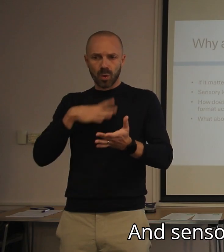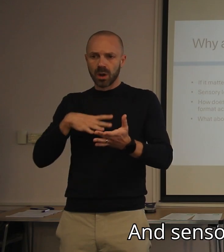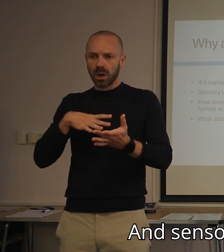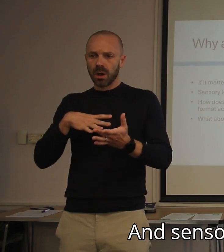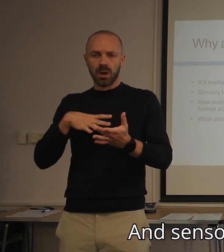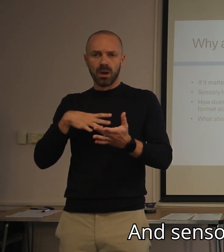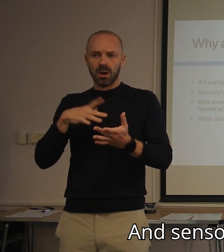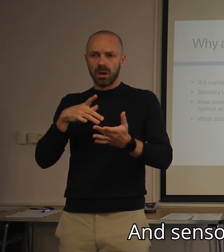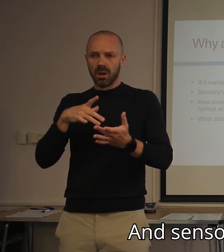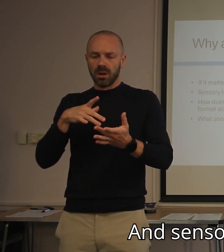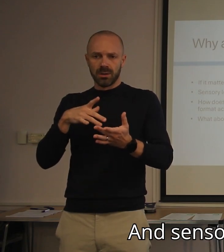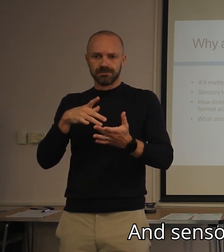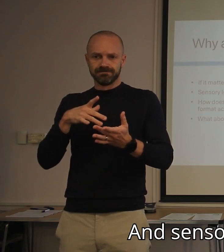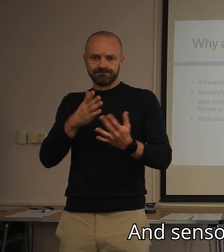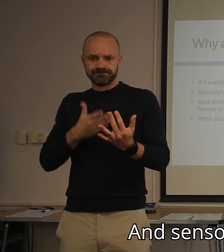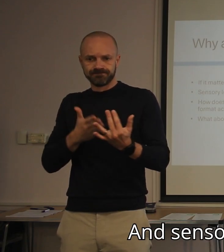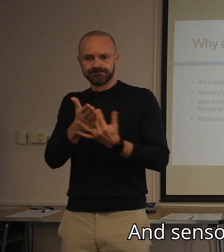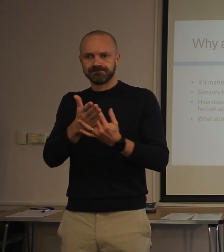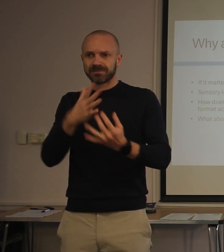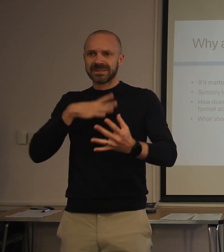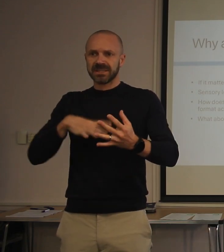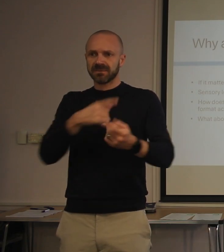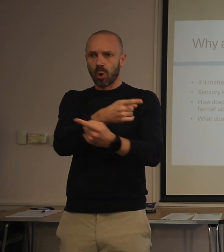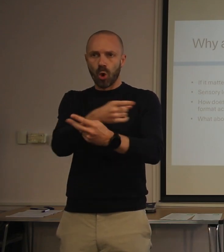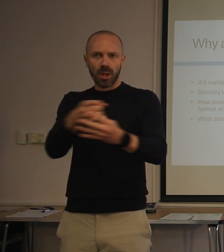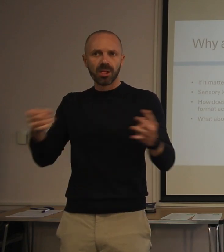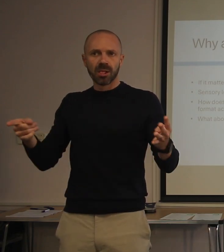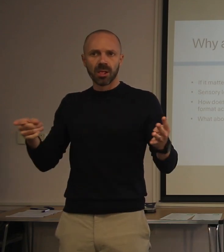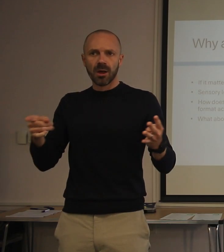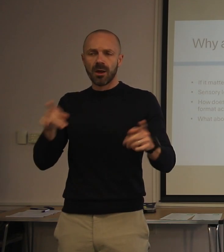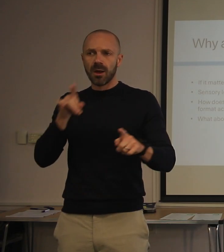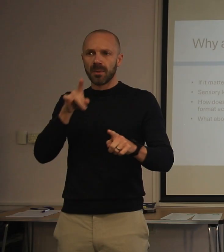sensory loss simply should not